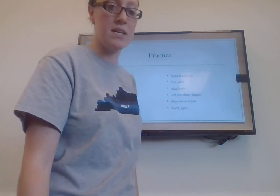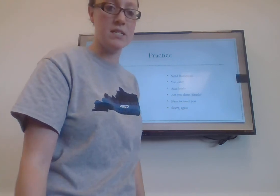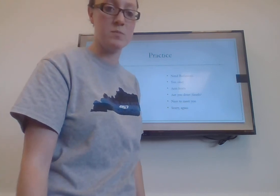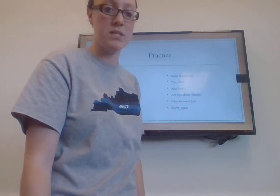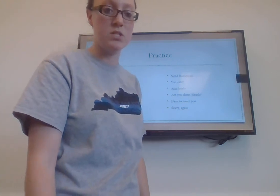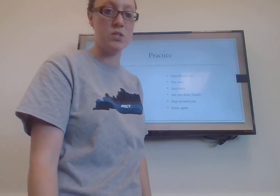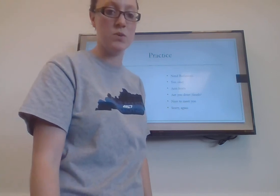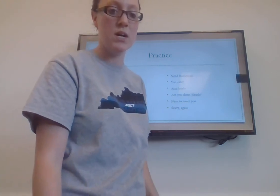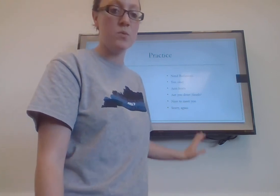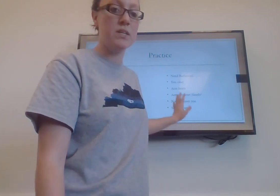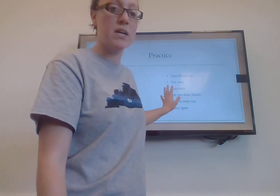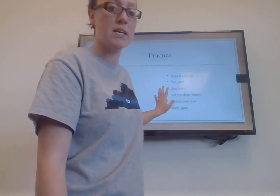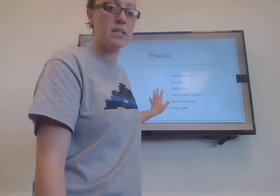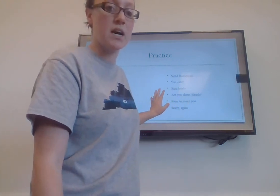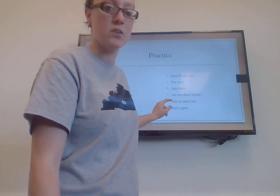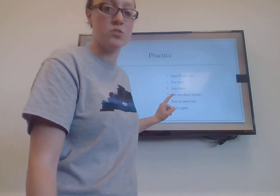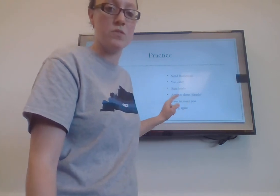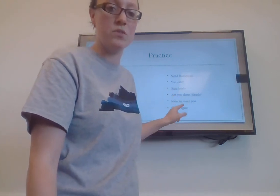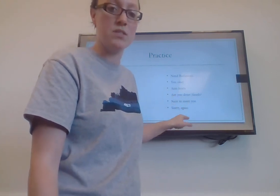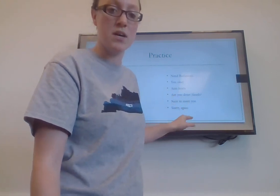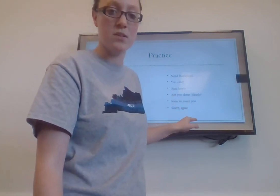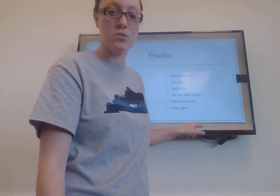these. Please do. We did not get to colors, so if you see colors,